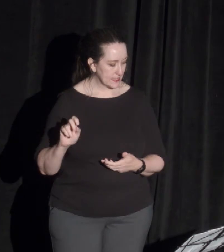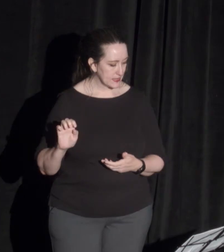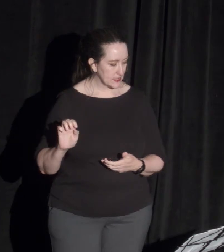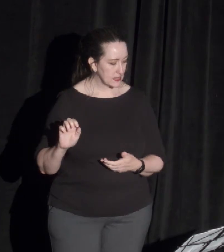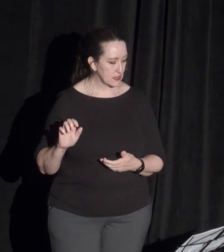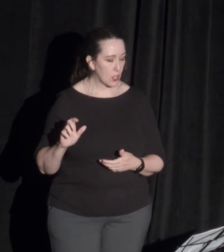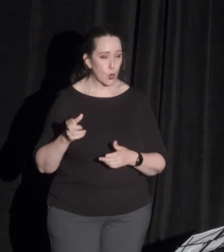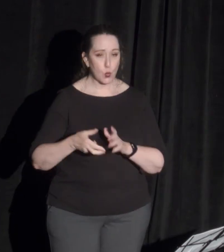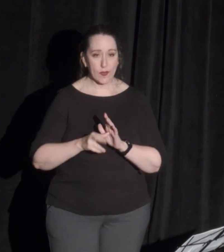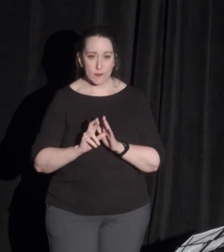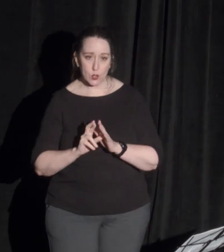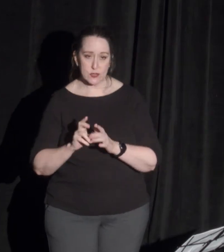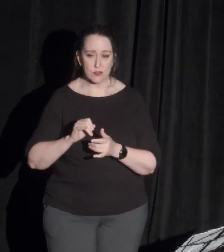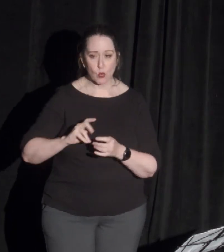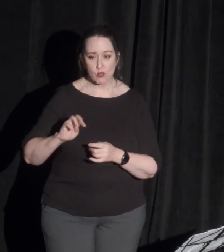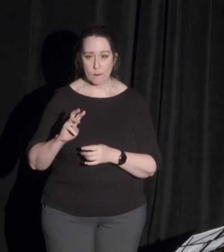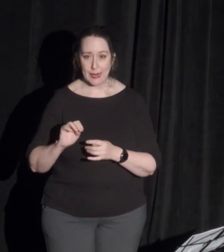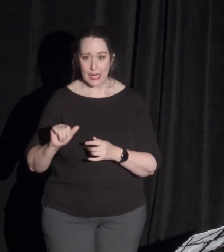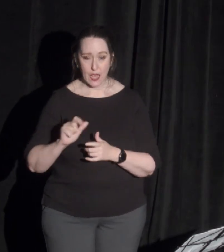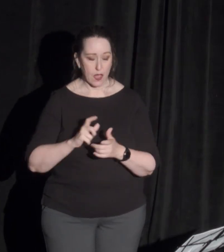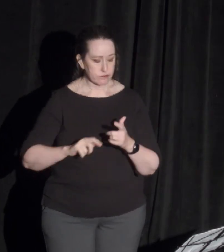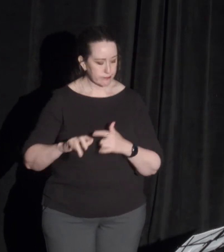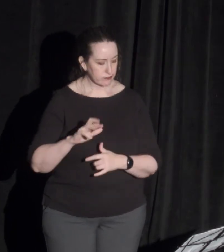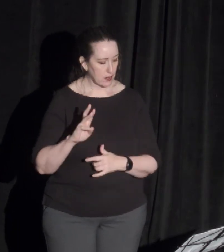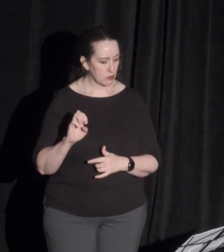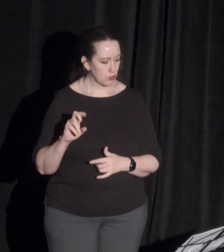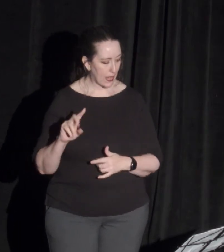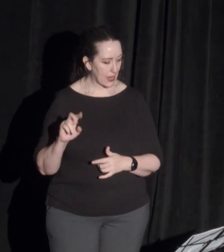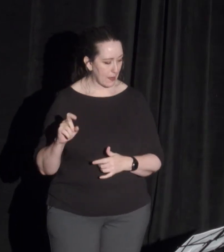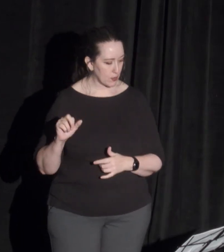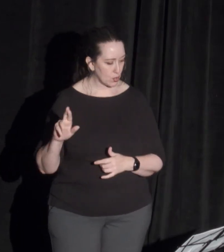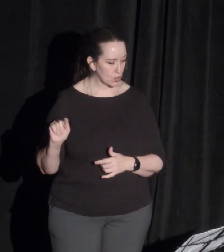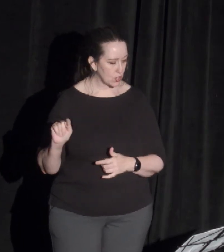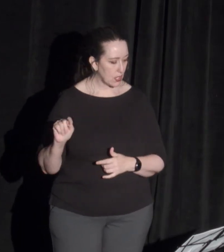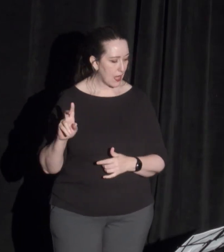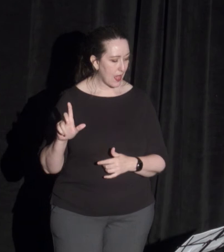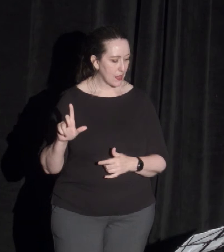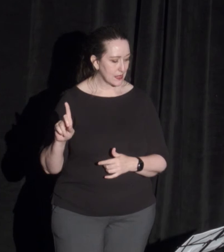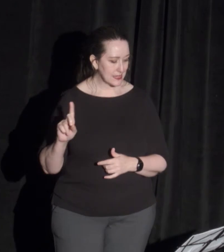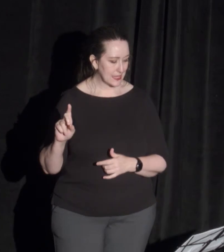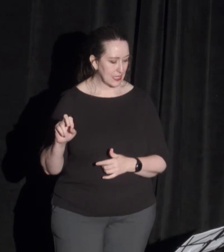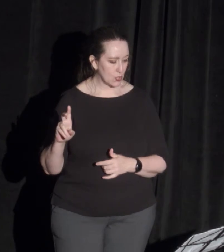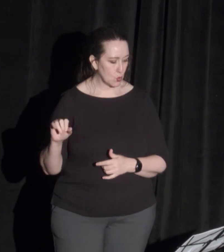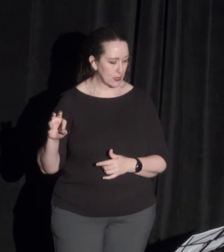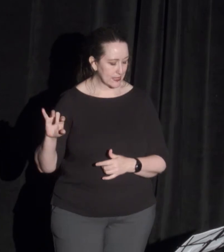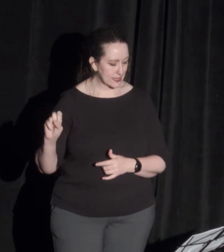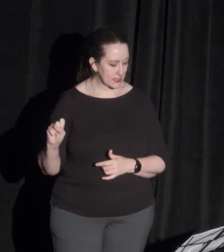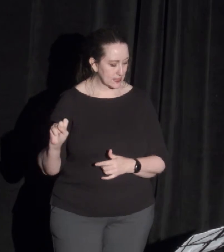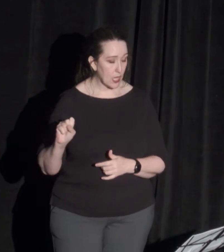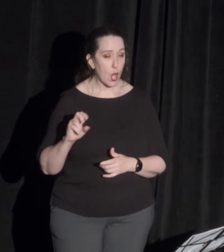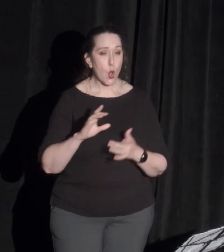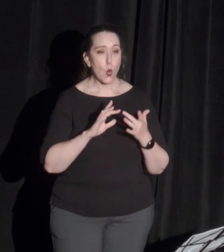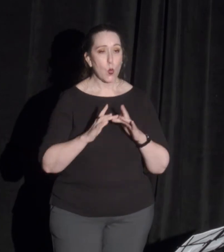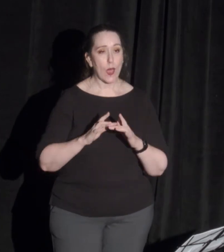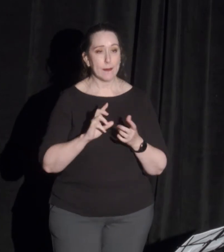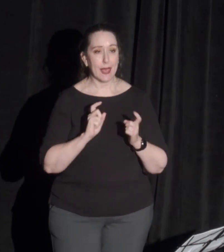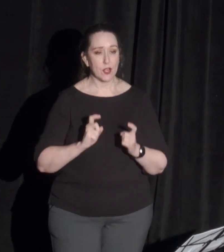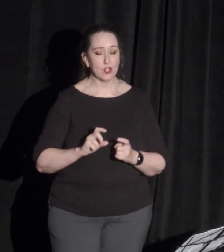social media manager Brent Lambert, art director L.D. Lewis, web editor Chavon Brown, nonfiction